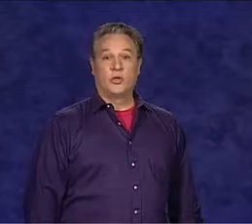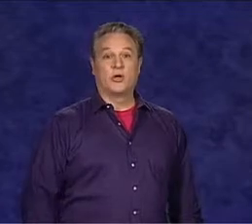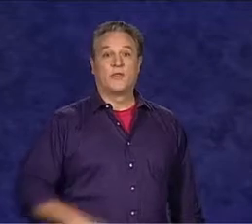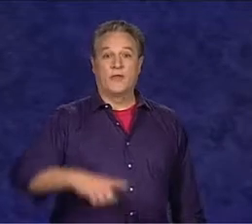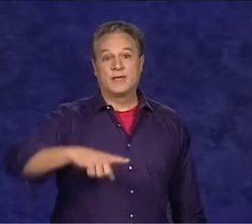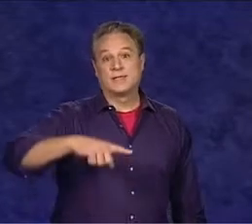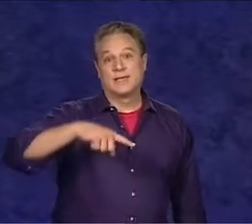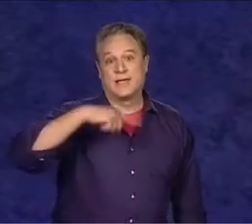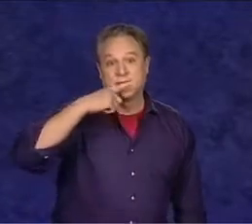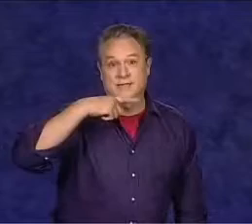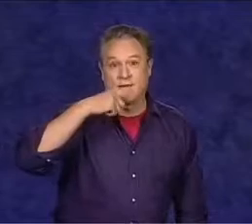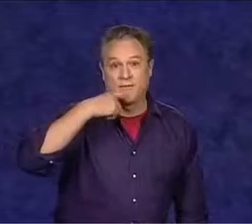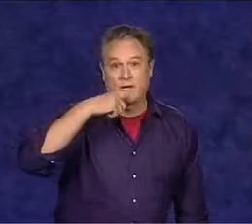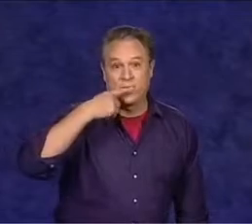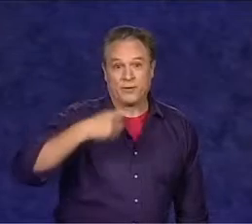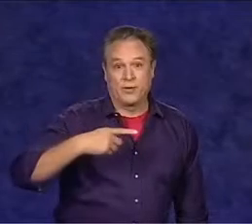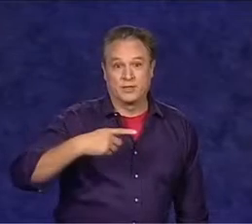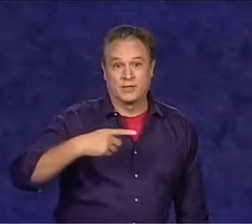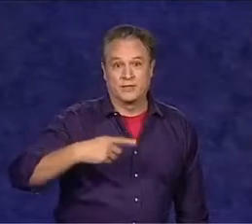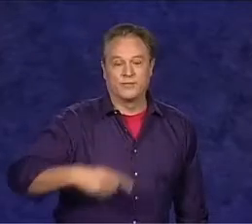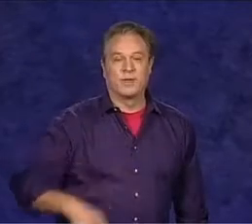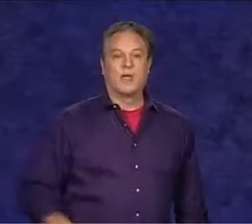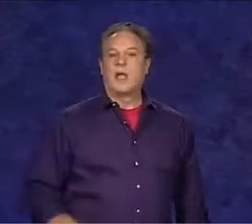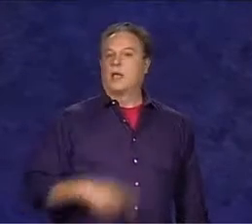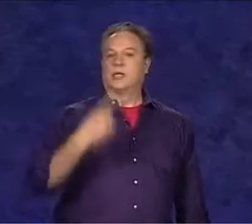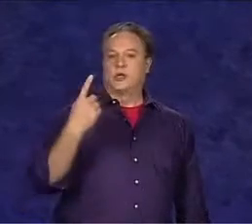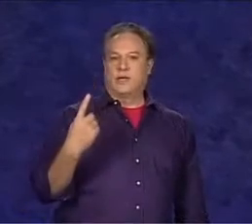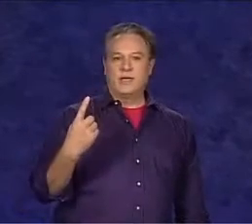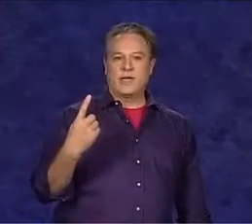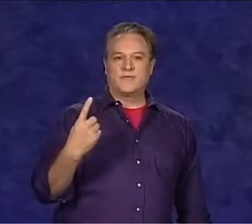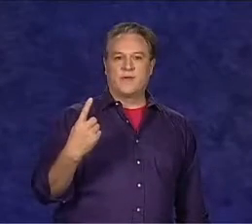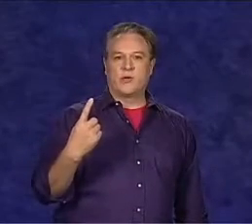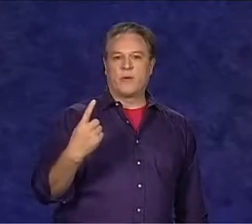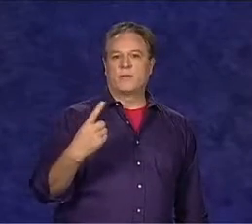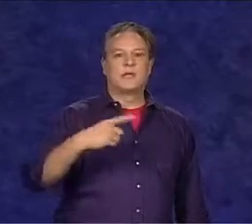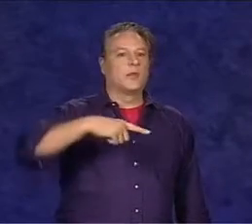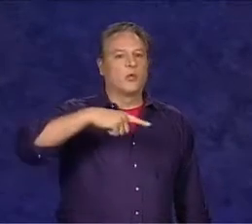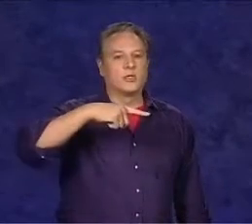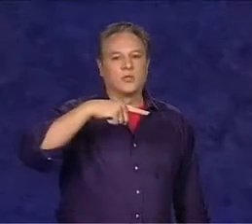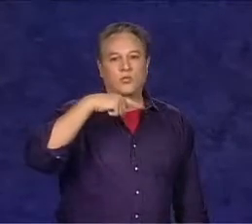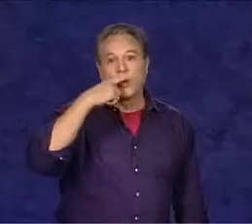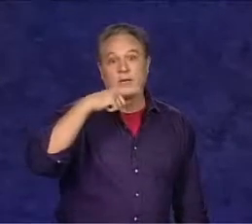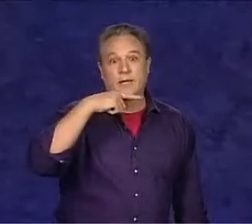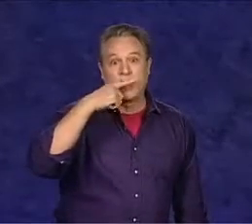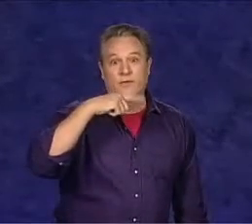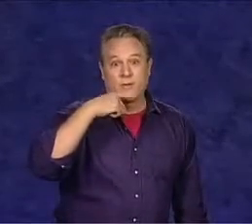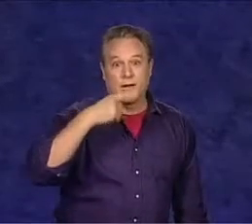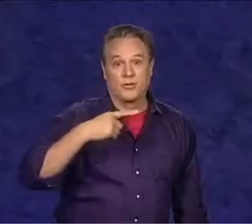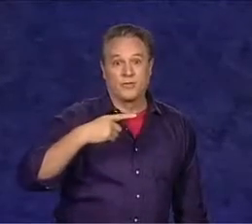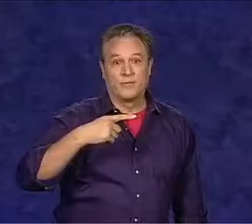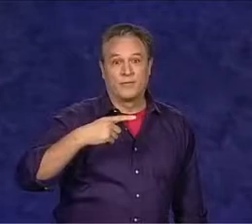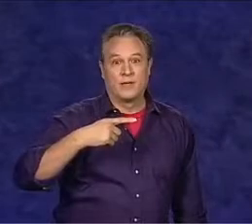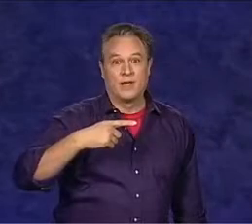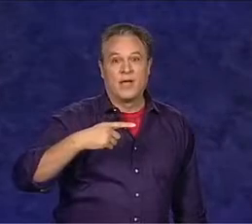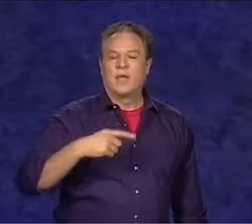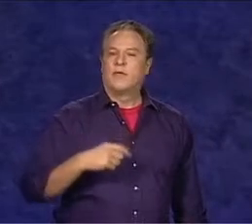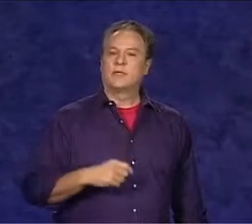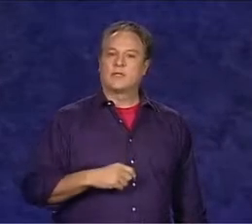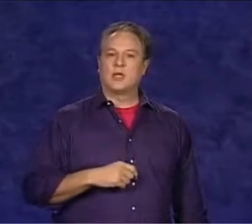You learn this as the sign for hearing person. Let your index finger represent the words rolling out of your mouth. This is also